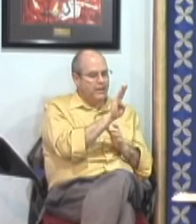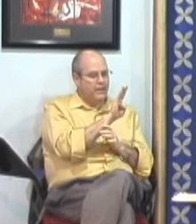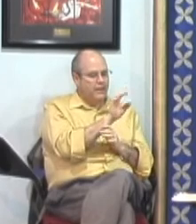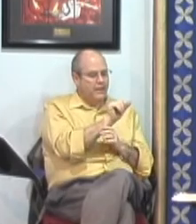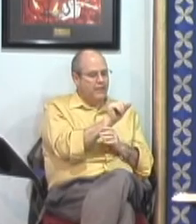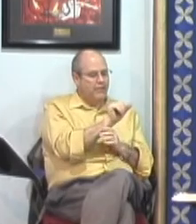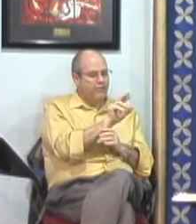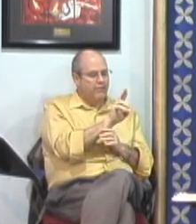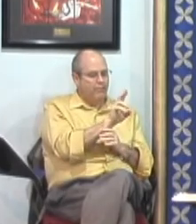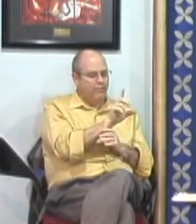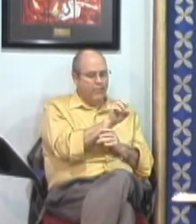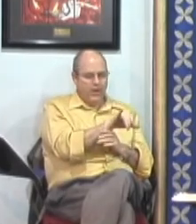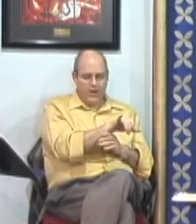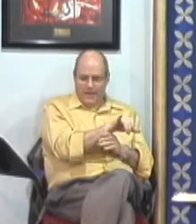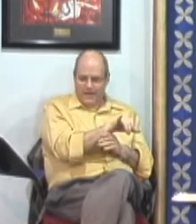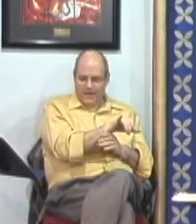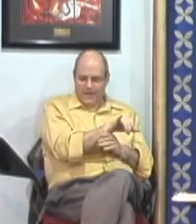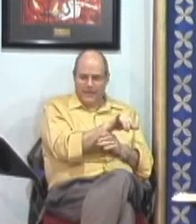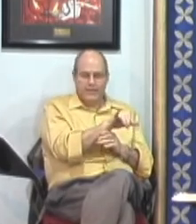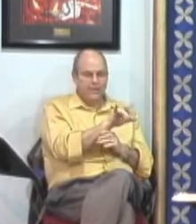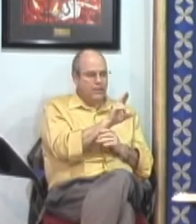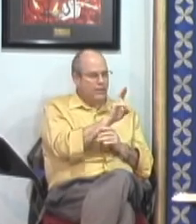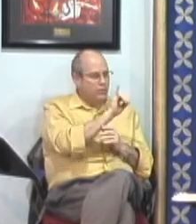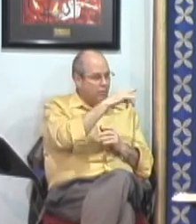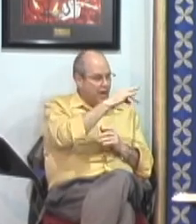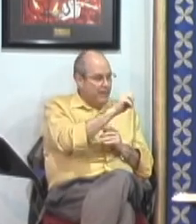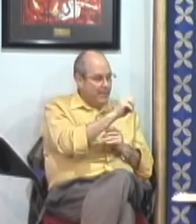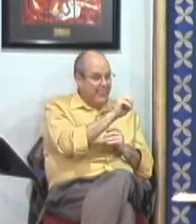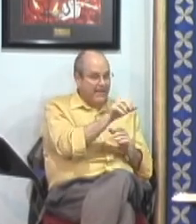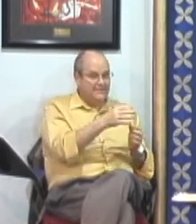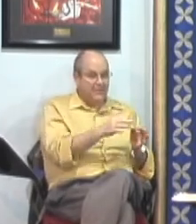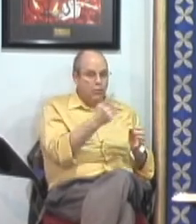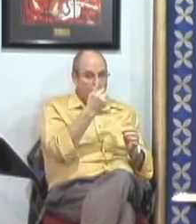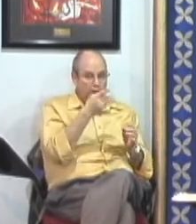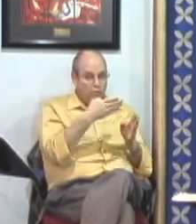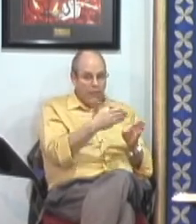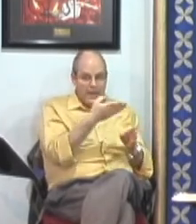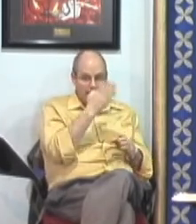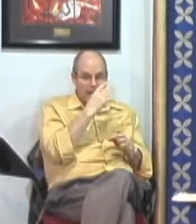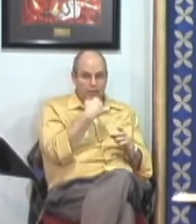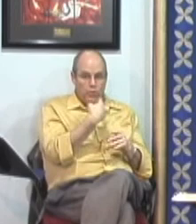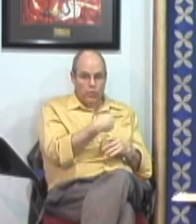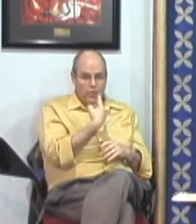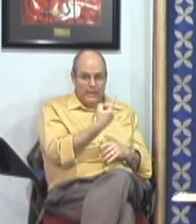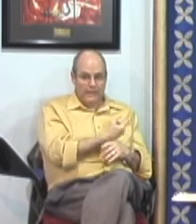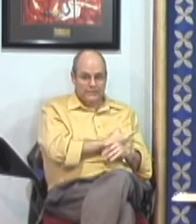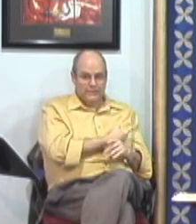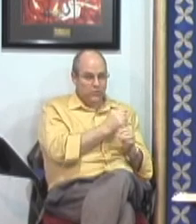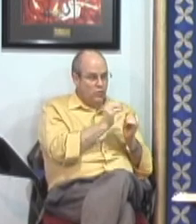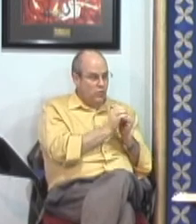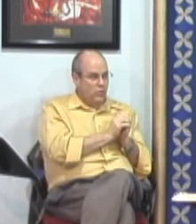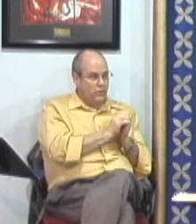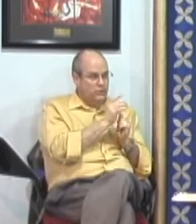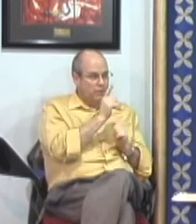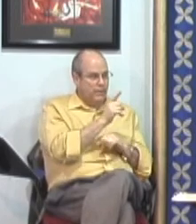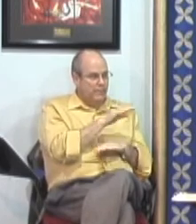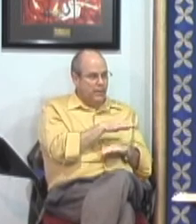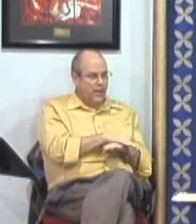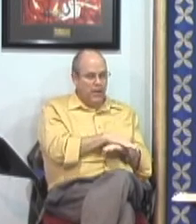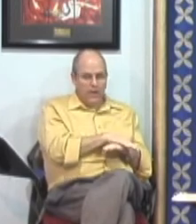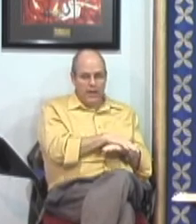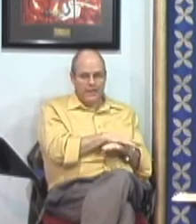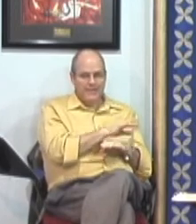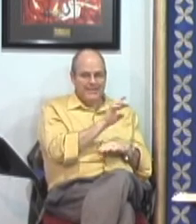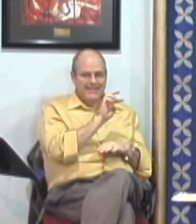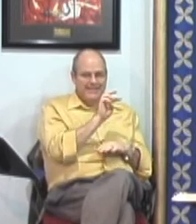with it? Well, the reason this is important is because one of the appointed ways God told us to worship him is that on